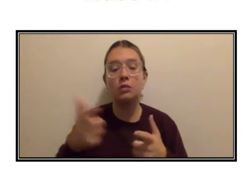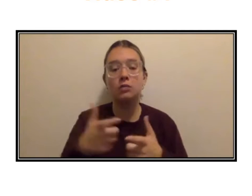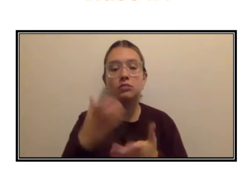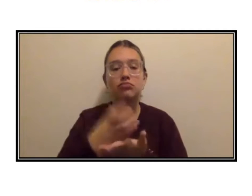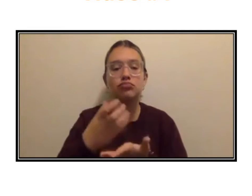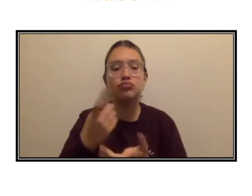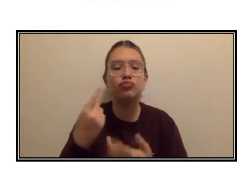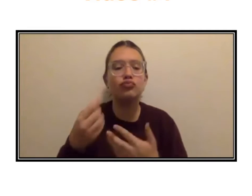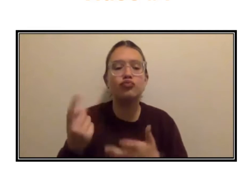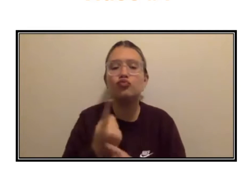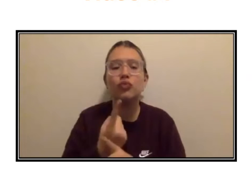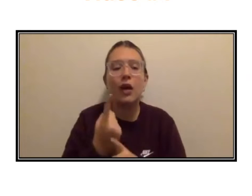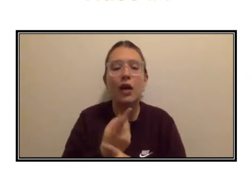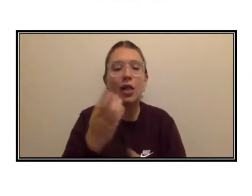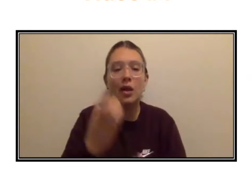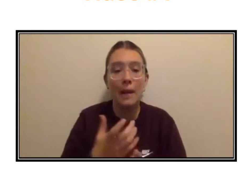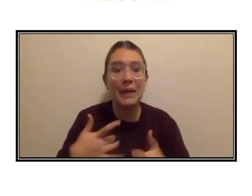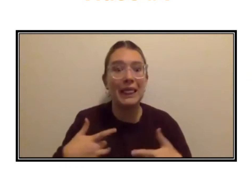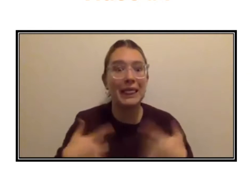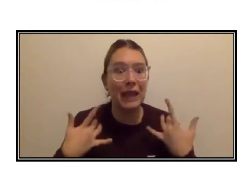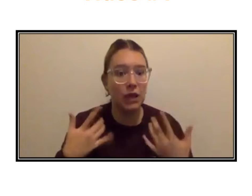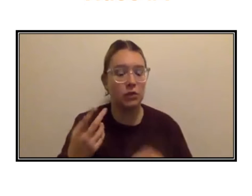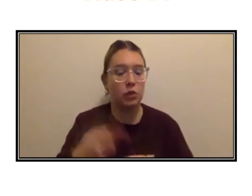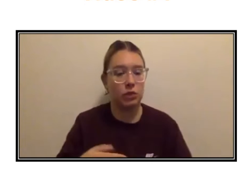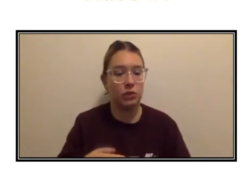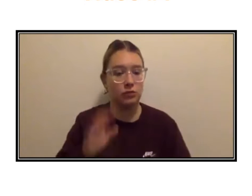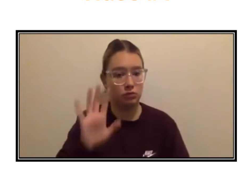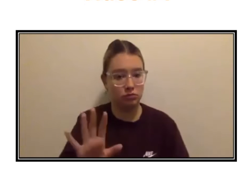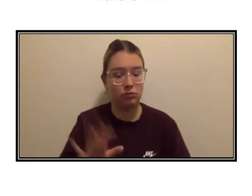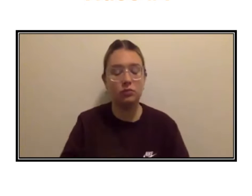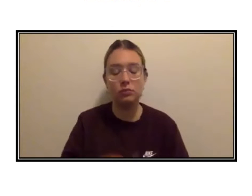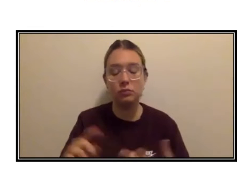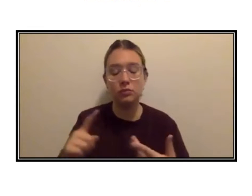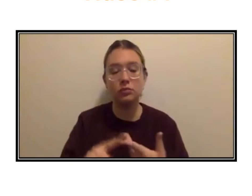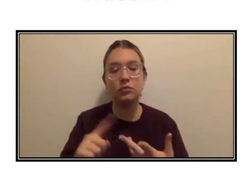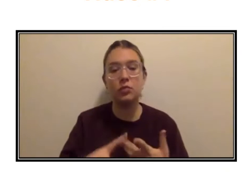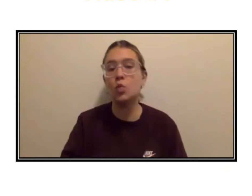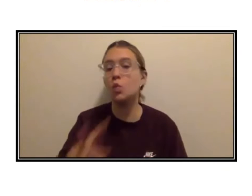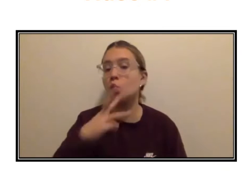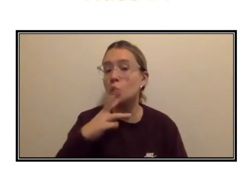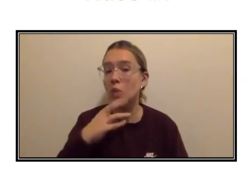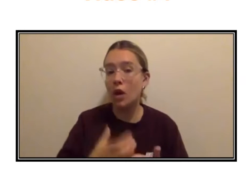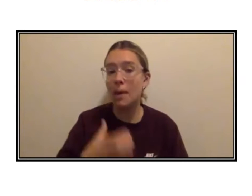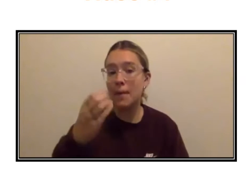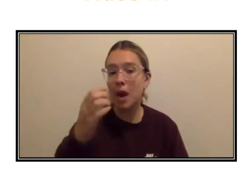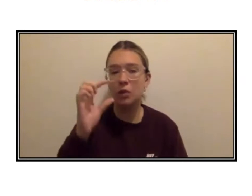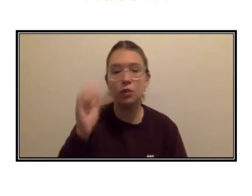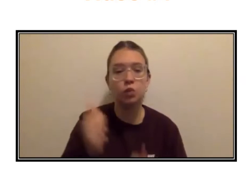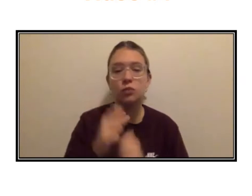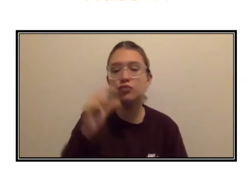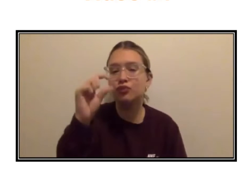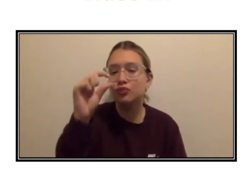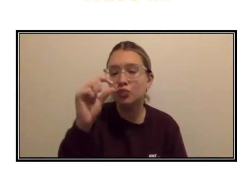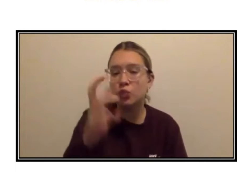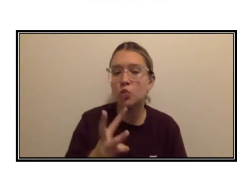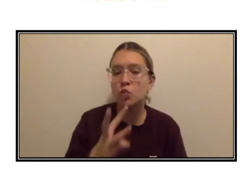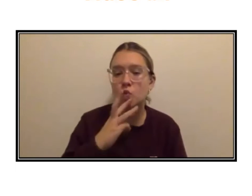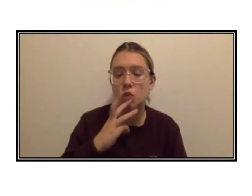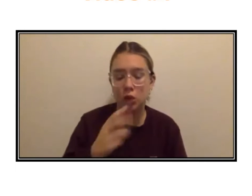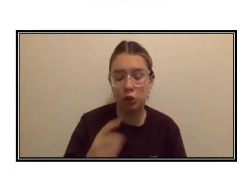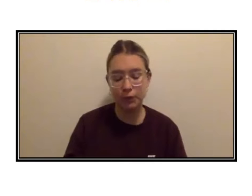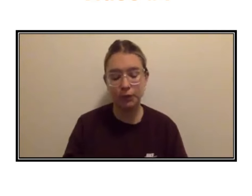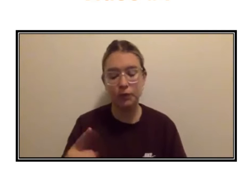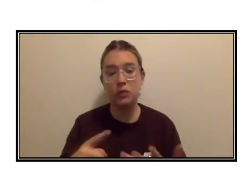and one big machine. You can have a cup, a light cup,